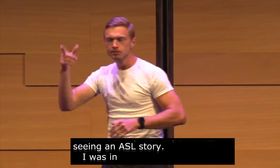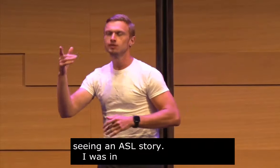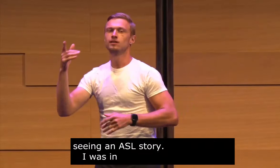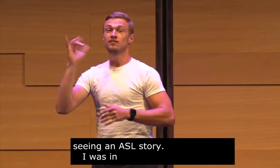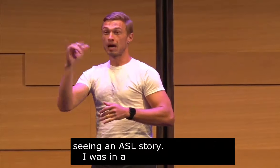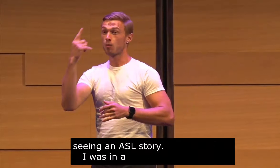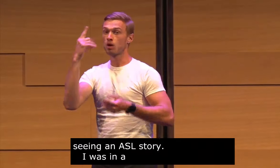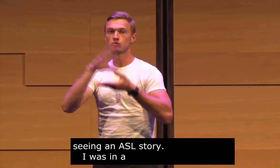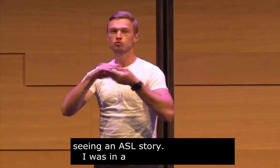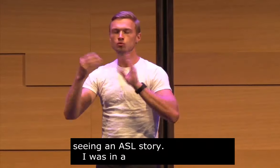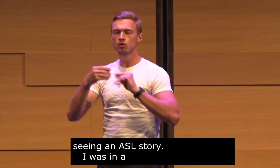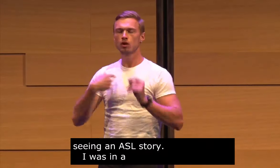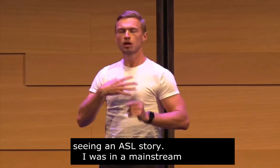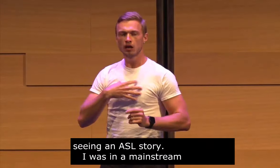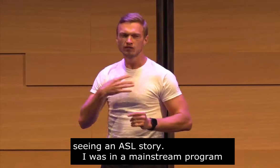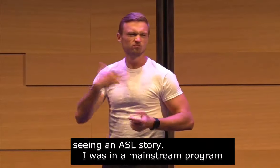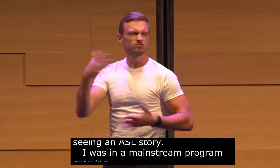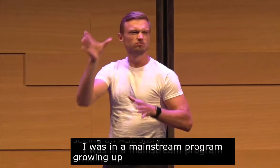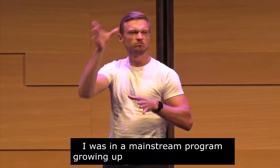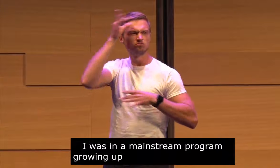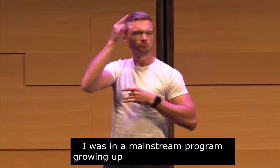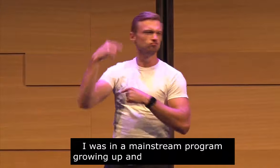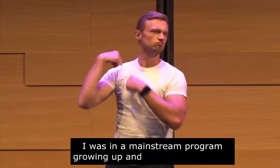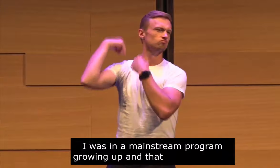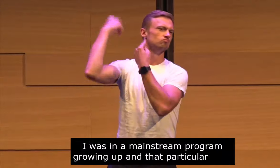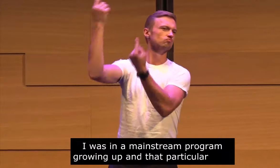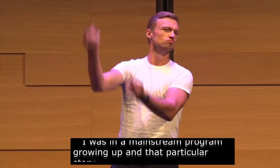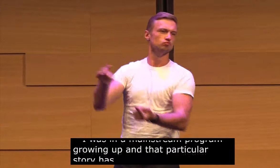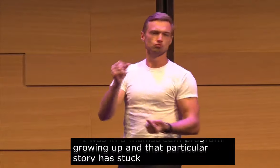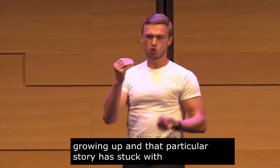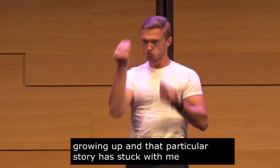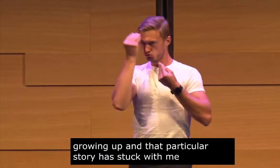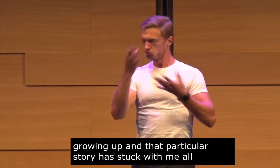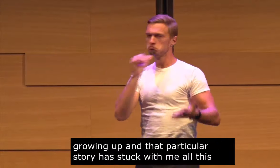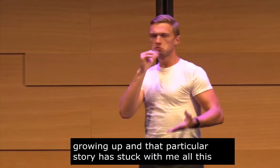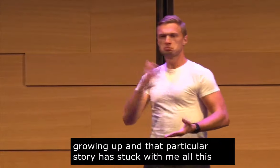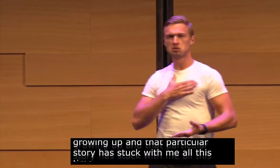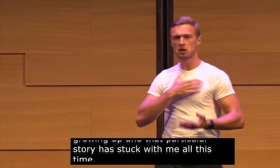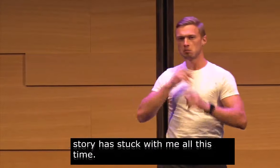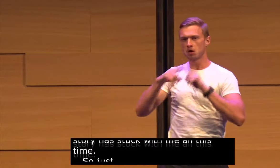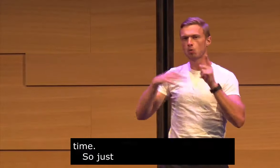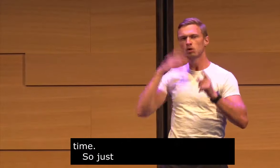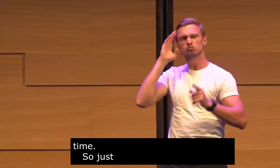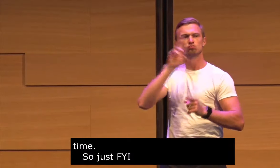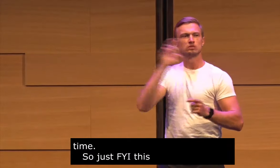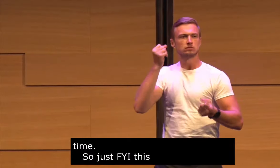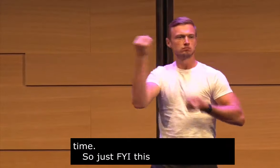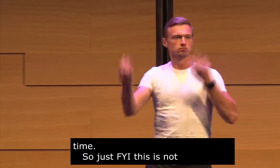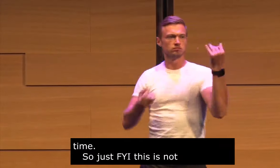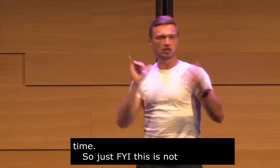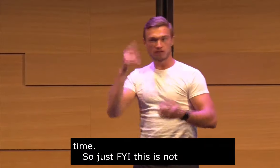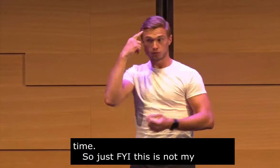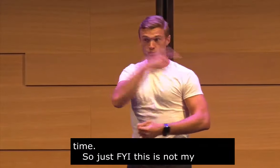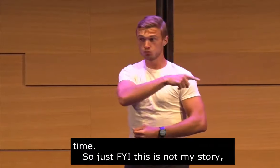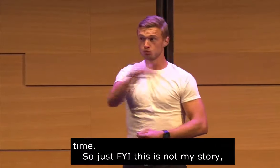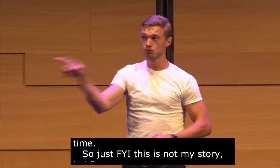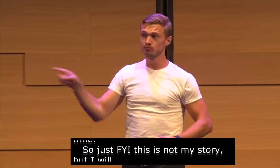I was in a mainstream program growing up, and that particular story has stuck with me all this time. So just FYI, this is not my story, but I will